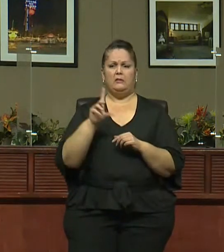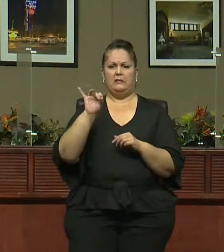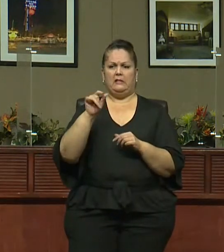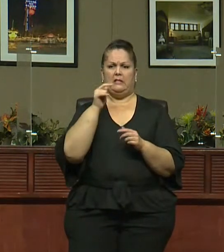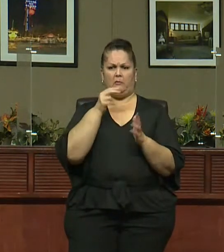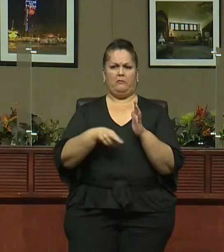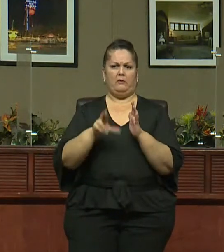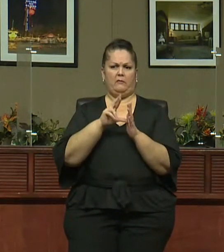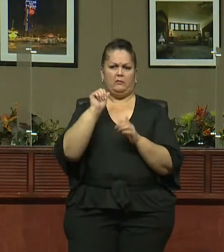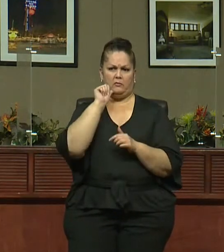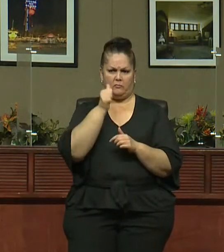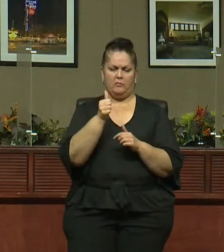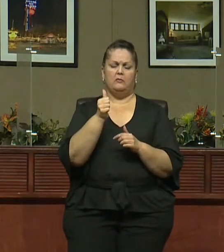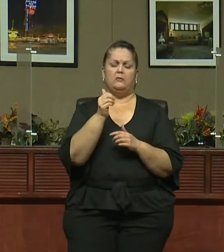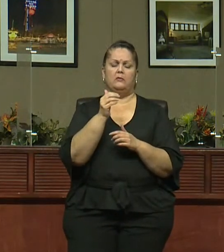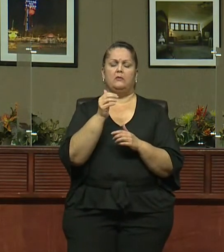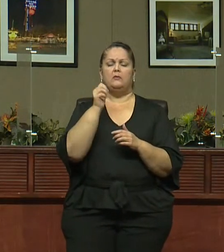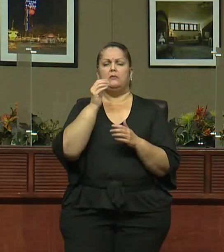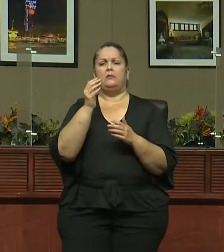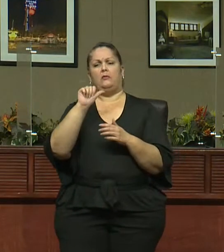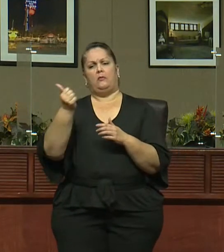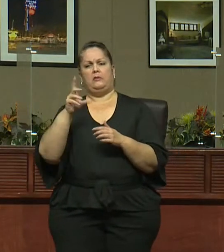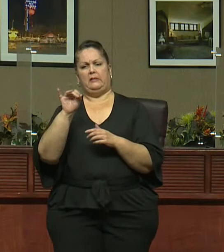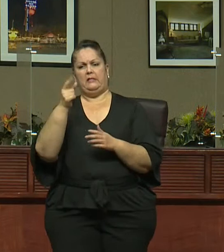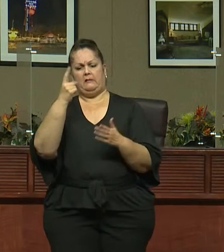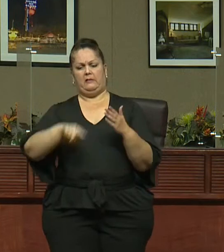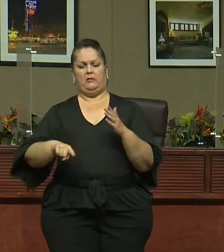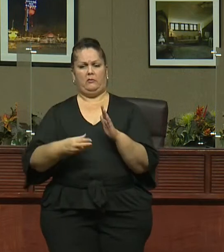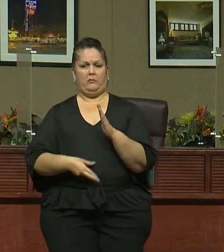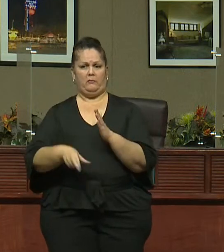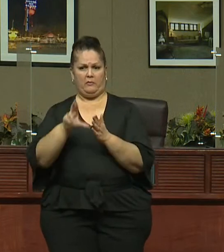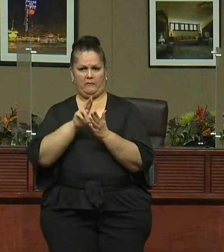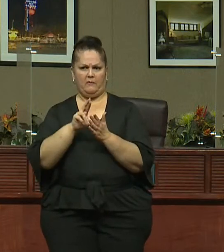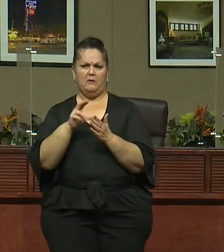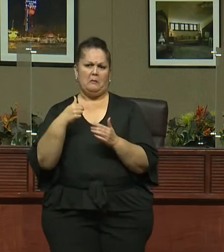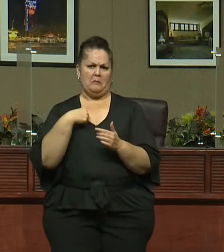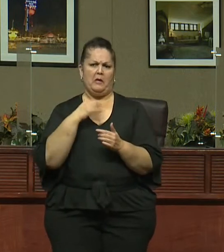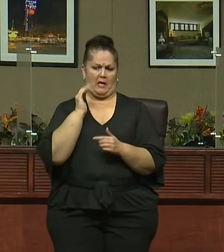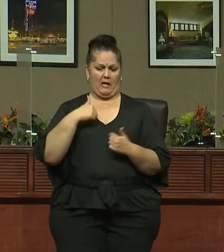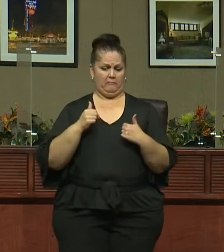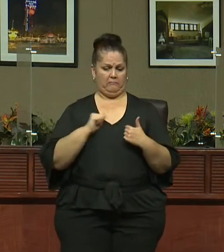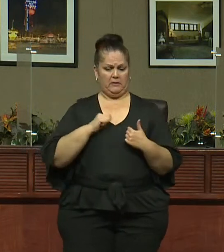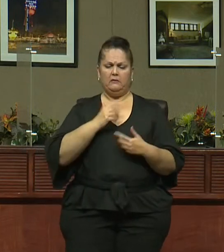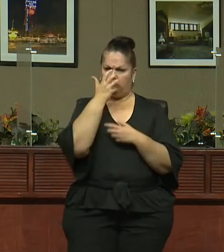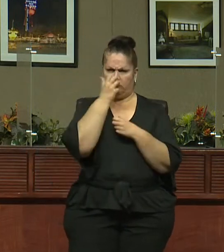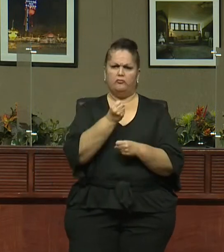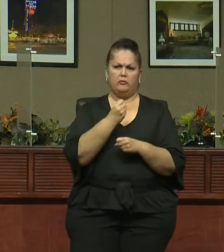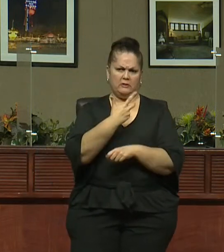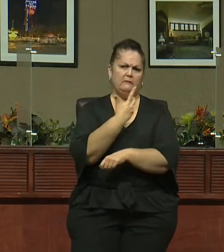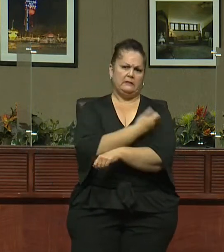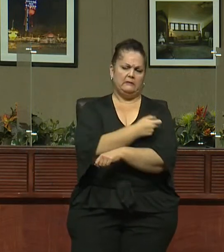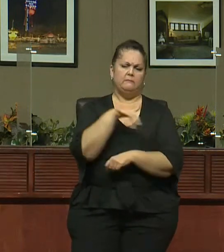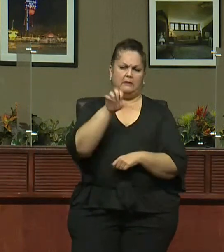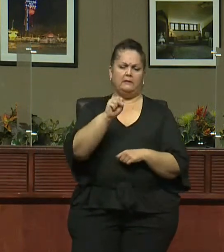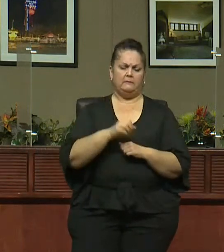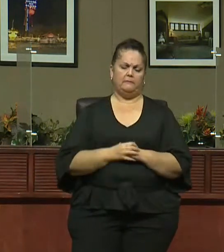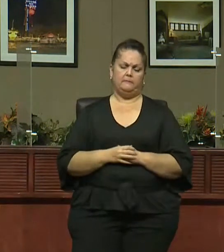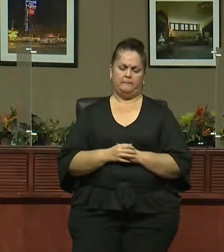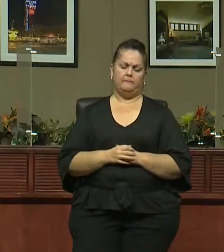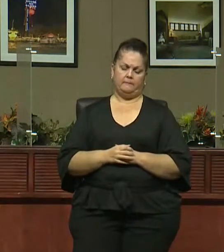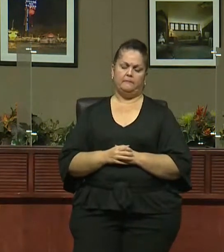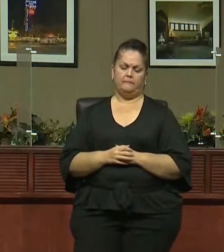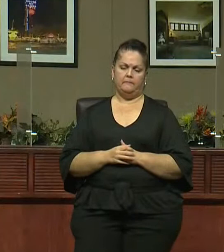tomorrow. Some will be reviewed next week. But I will trust the vaccine. I will trust the vaccine.